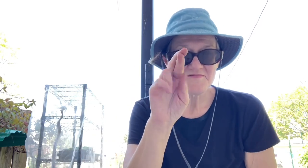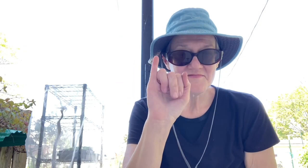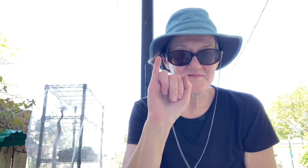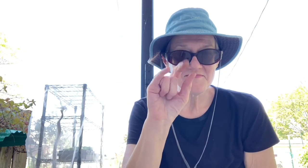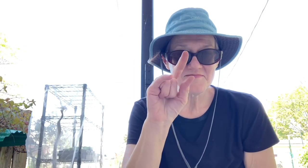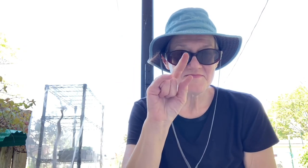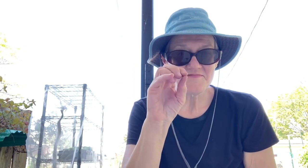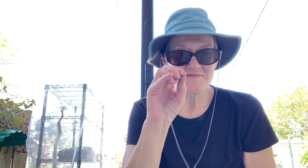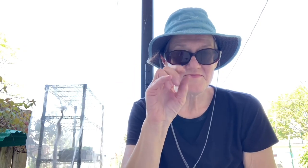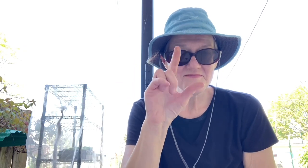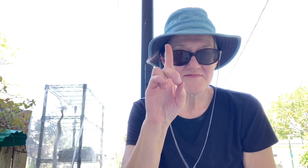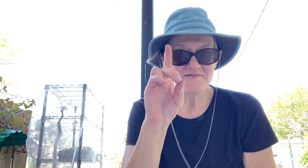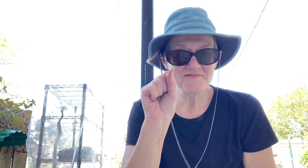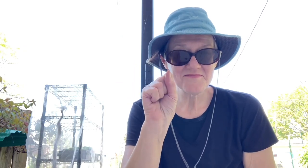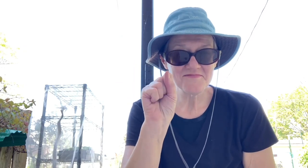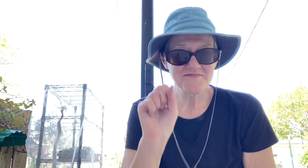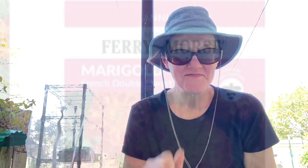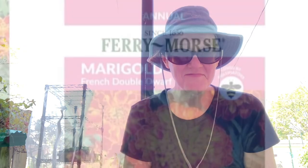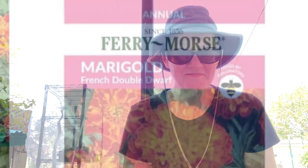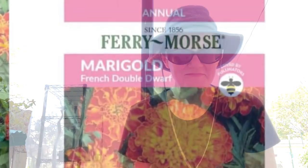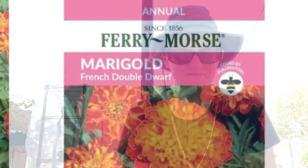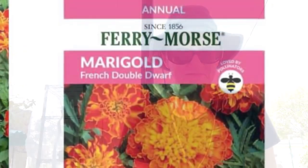our marigolds.